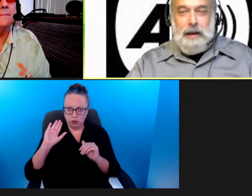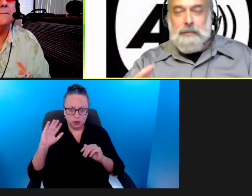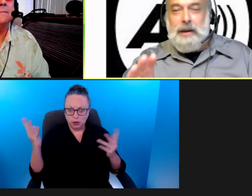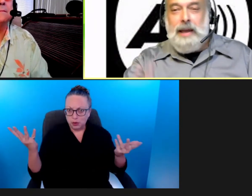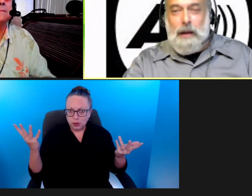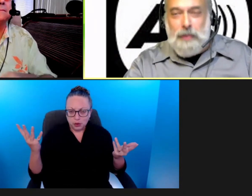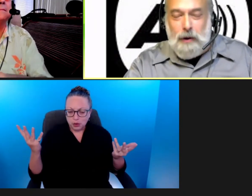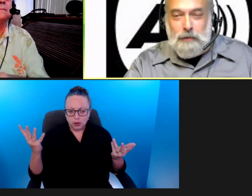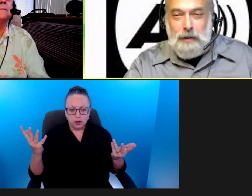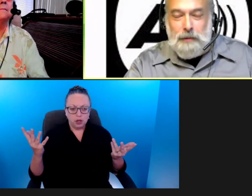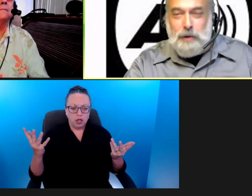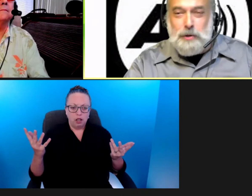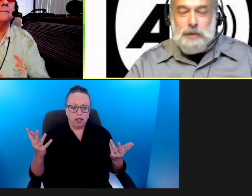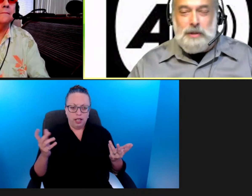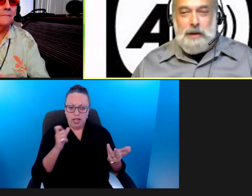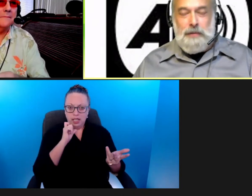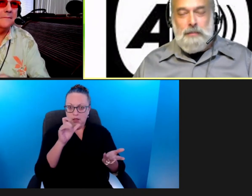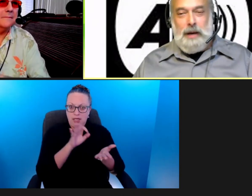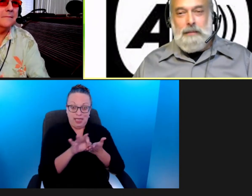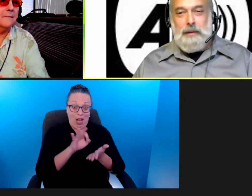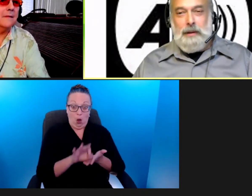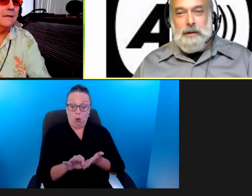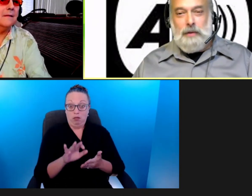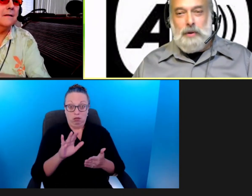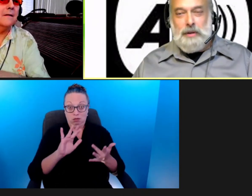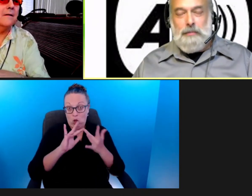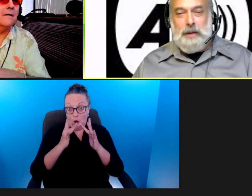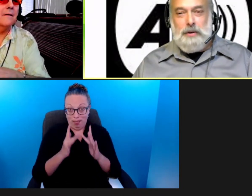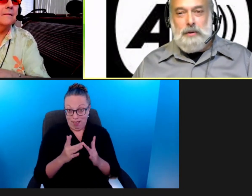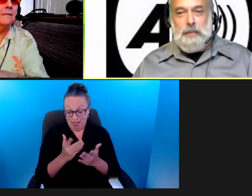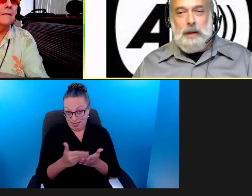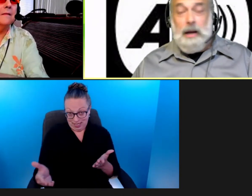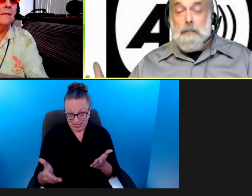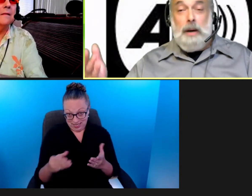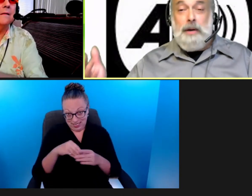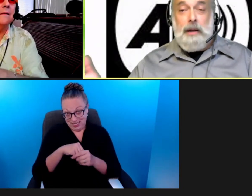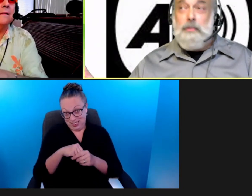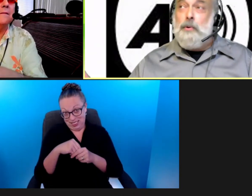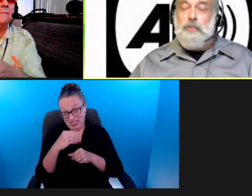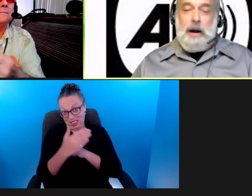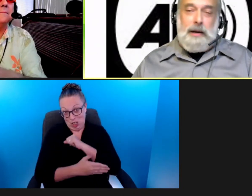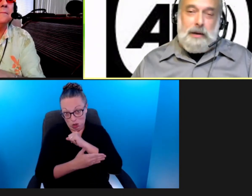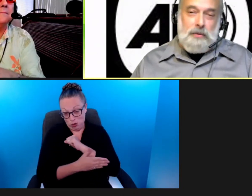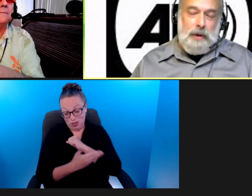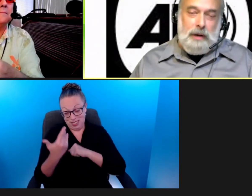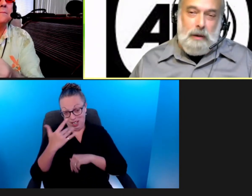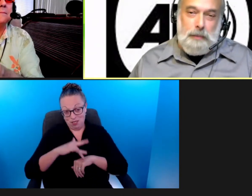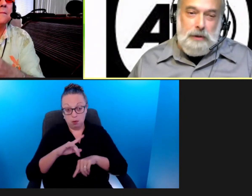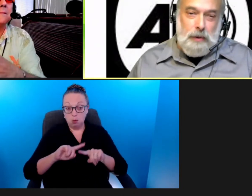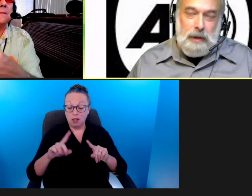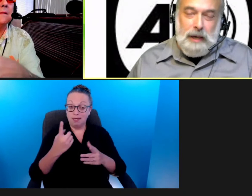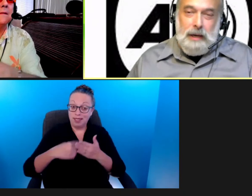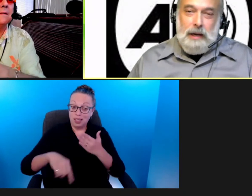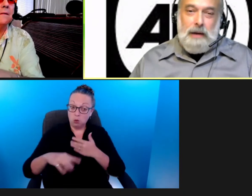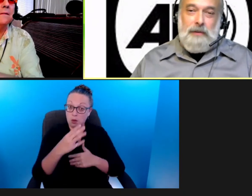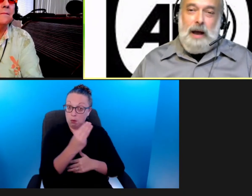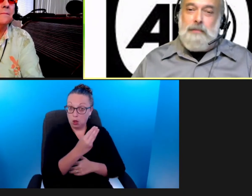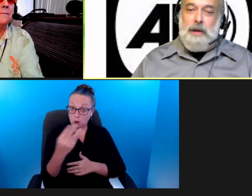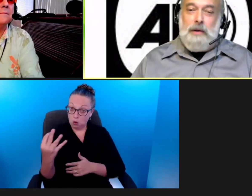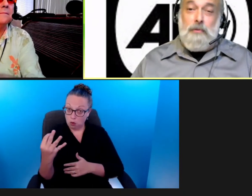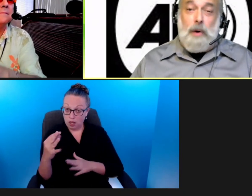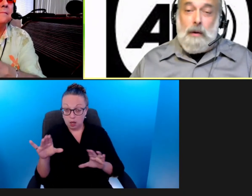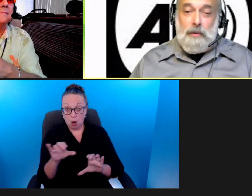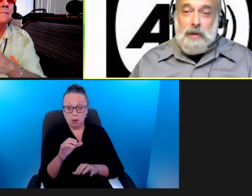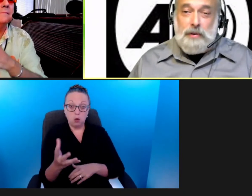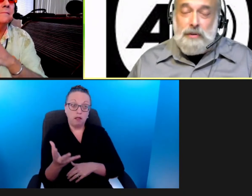even, I don't even count the virtual stuff in my, countries I've been to. But Monday through Friday next week, I'll be doing